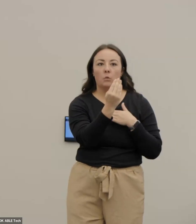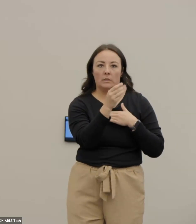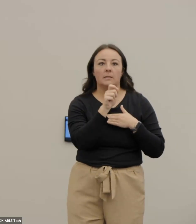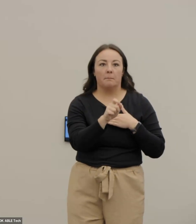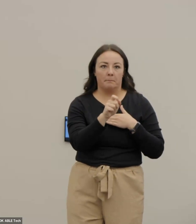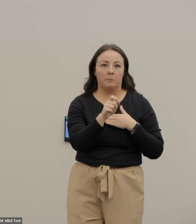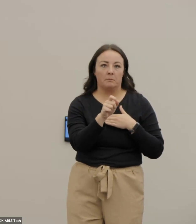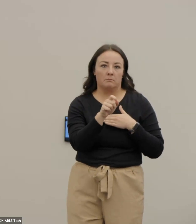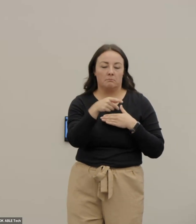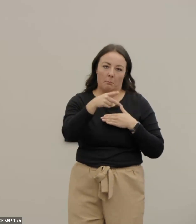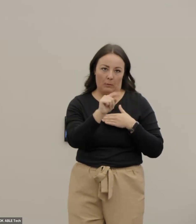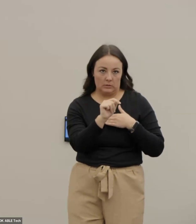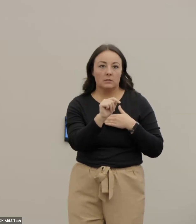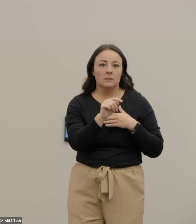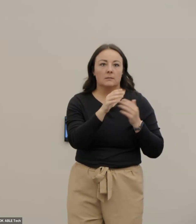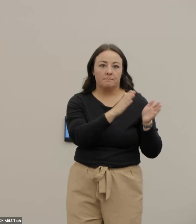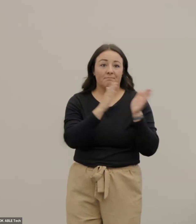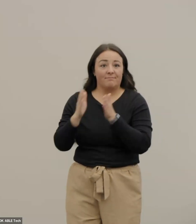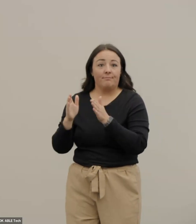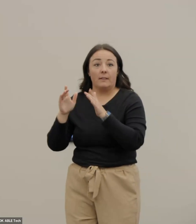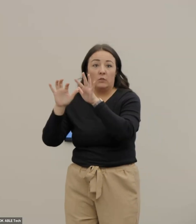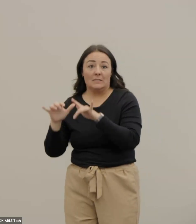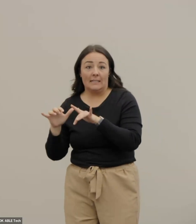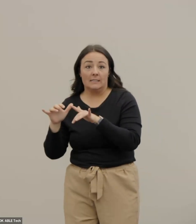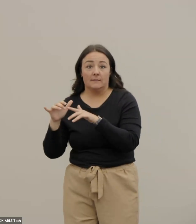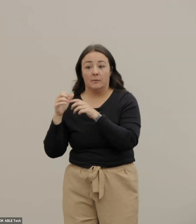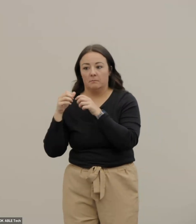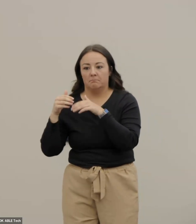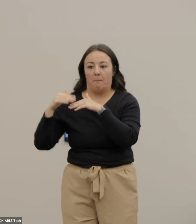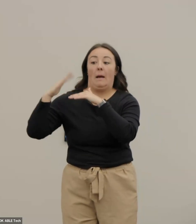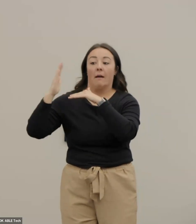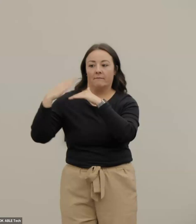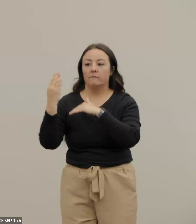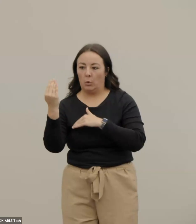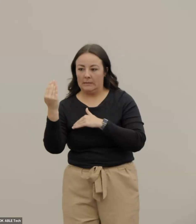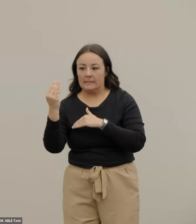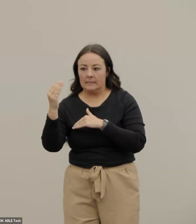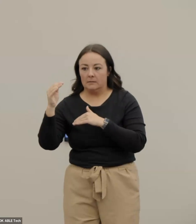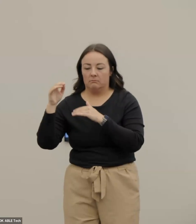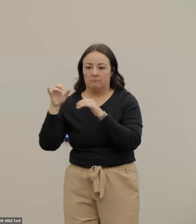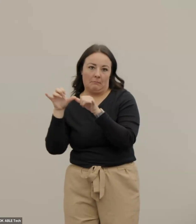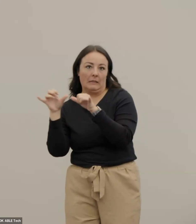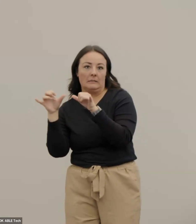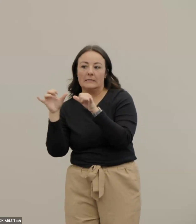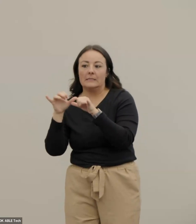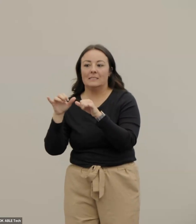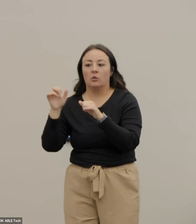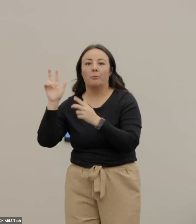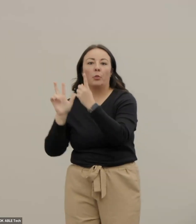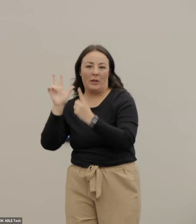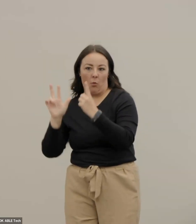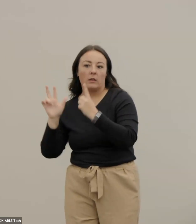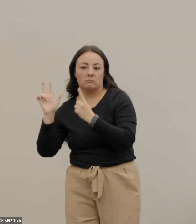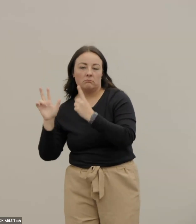And then for text 14 point bold and above, it's a 3 to 1 color contrast ratio.